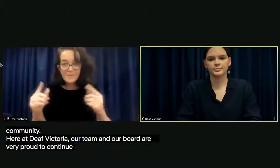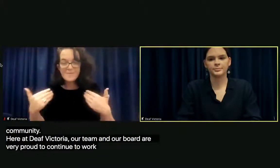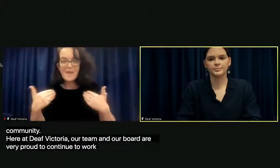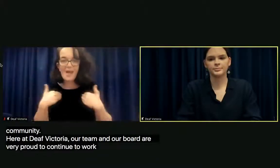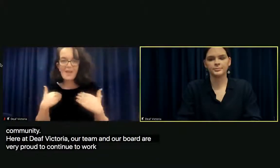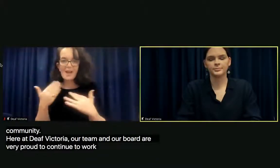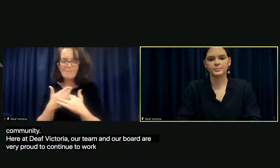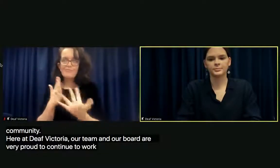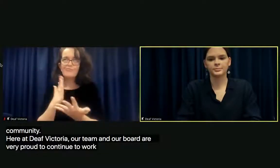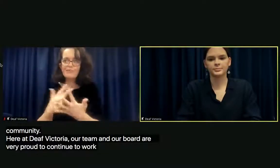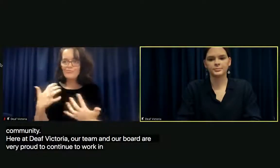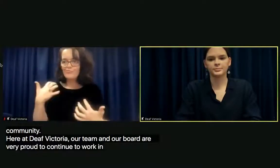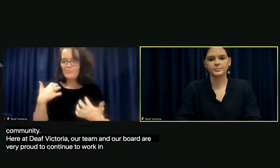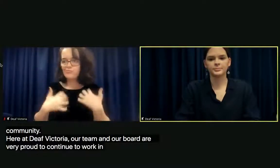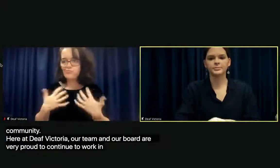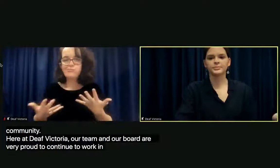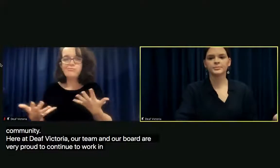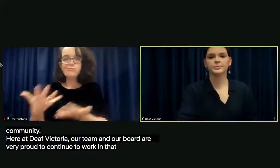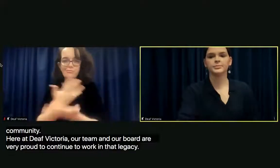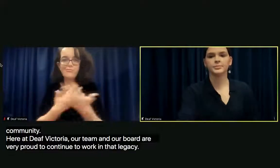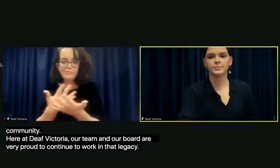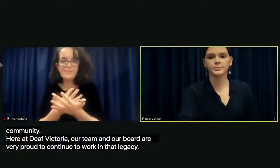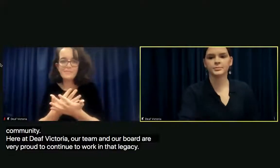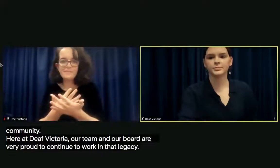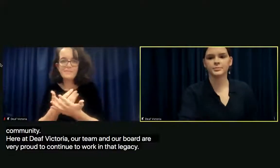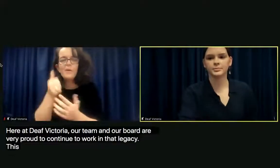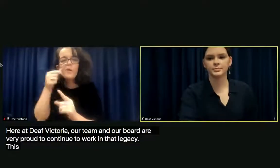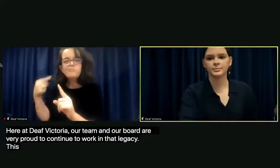So this evening, we will be talking about health access.